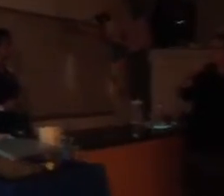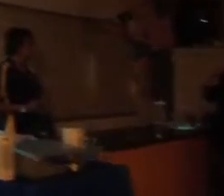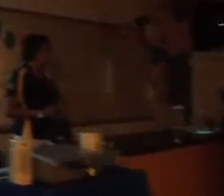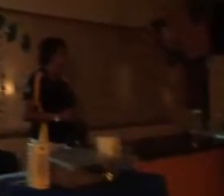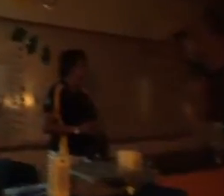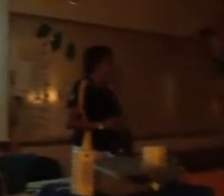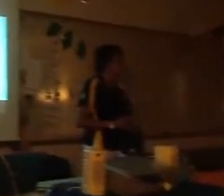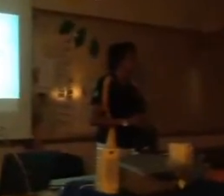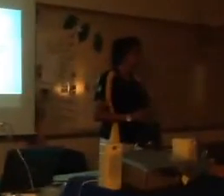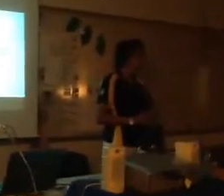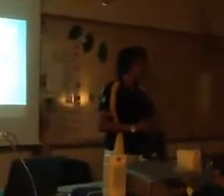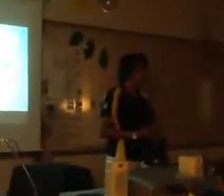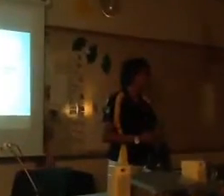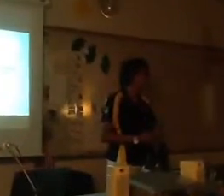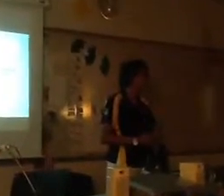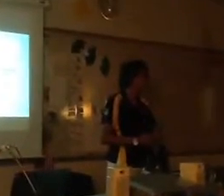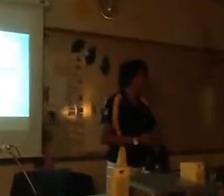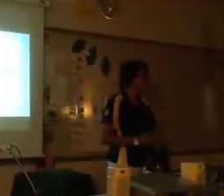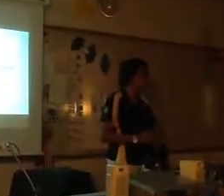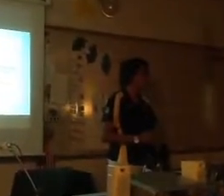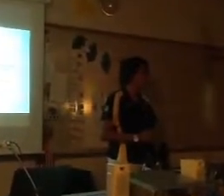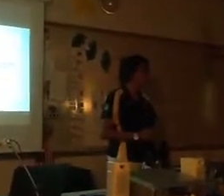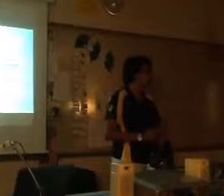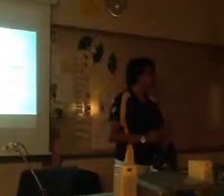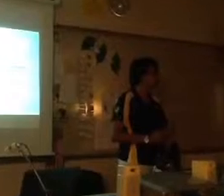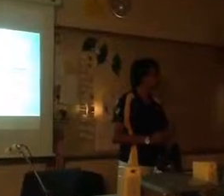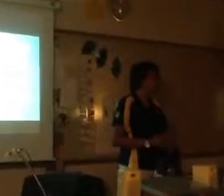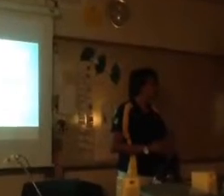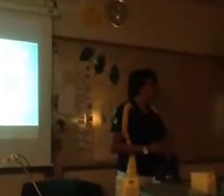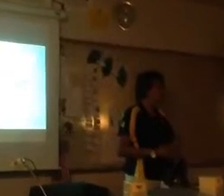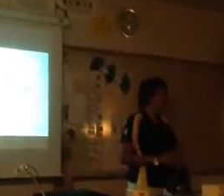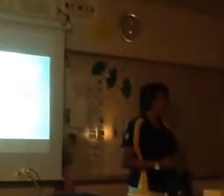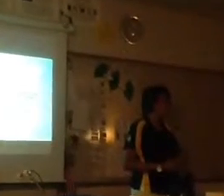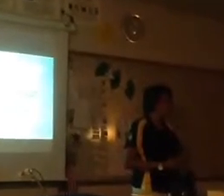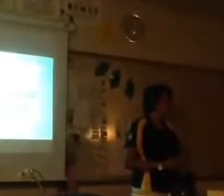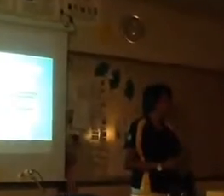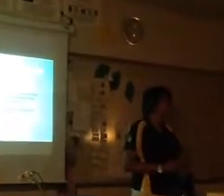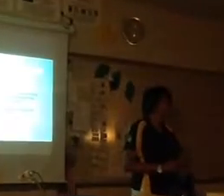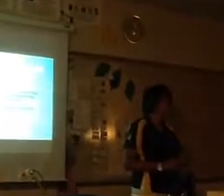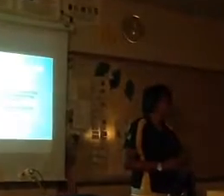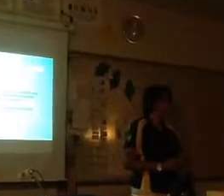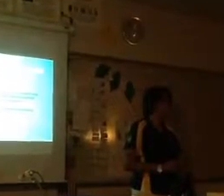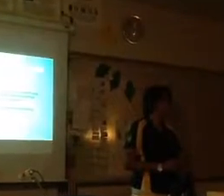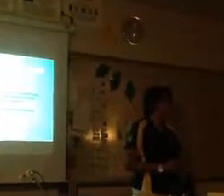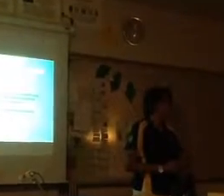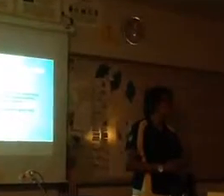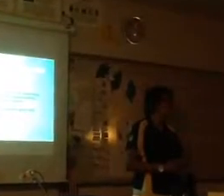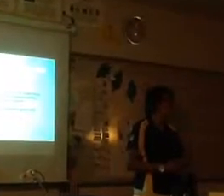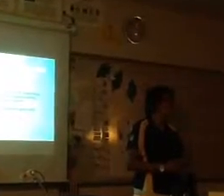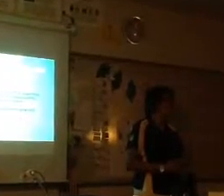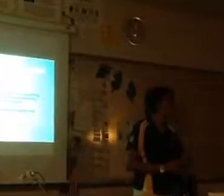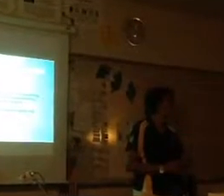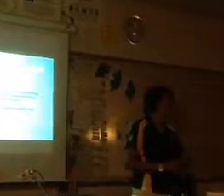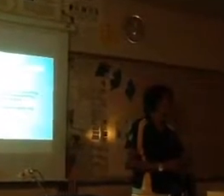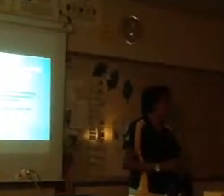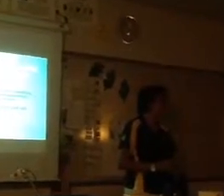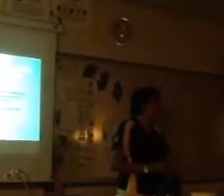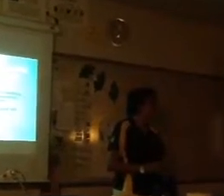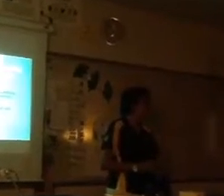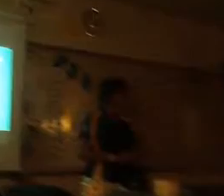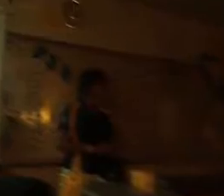think research is one that we all have in common, inquiry or research. So on these objectives, different